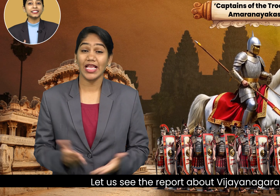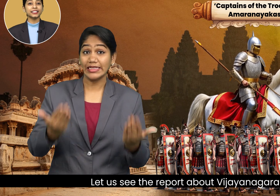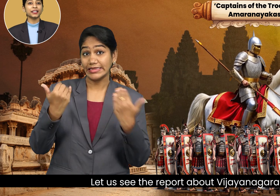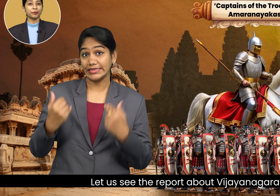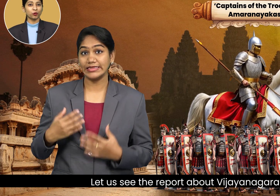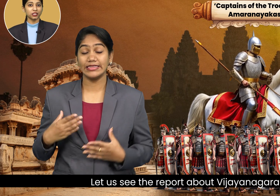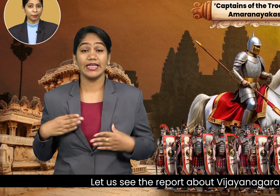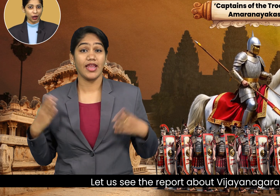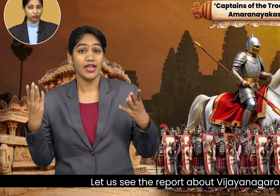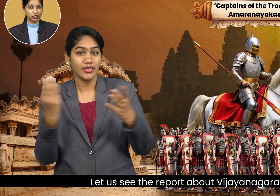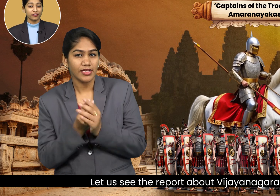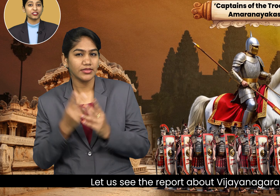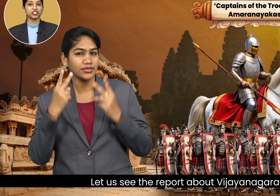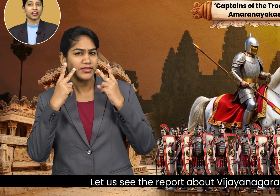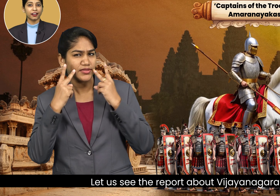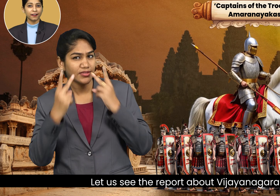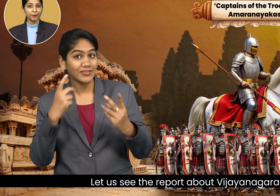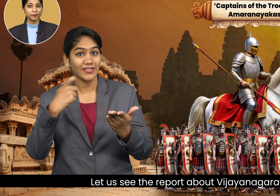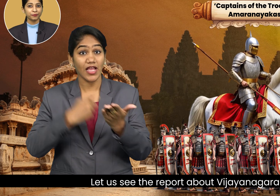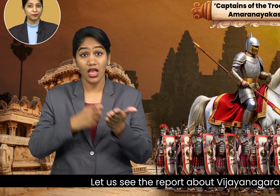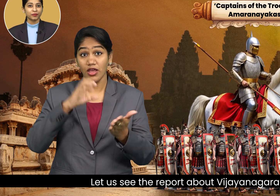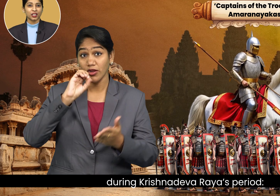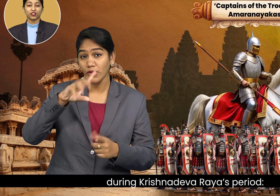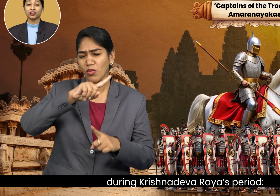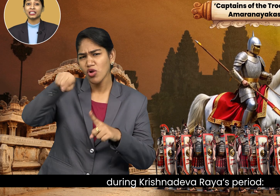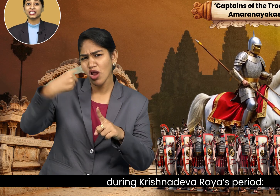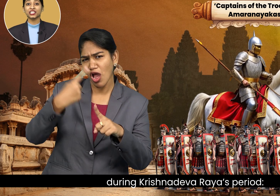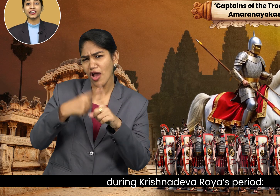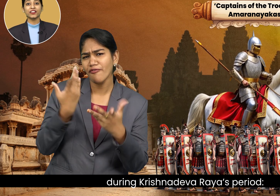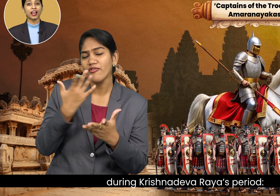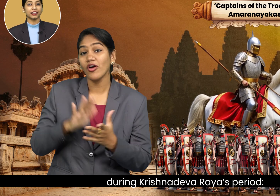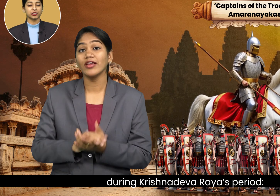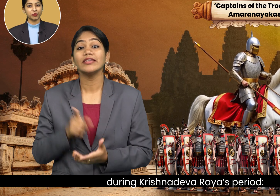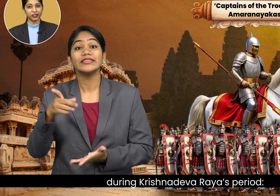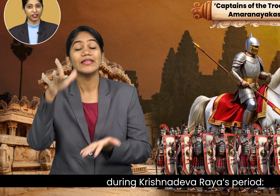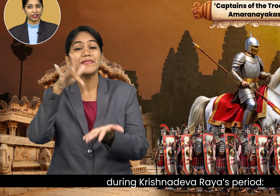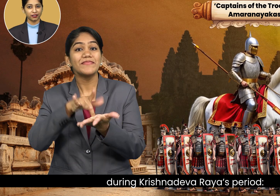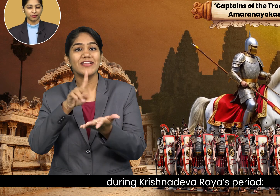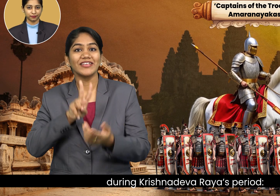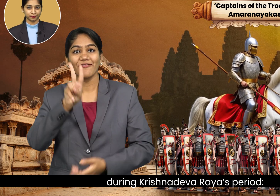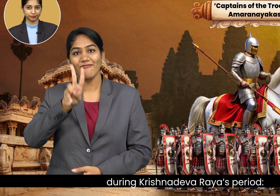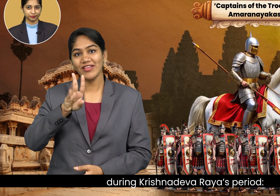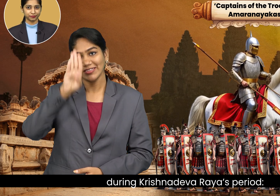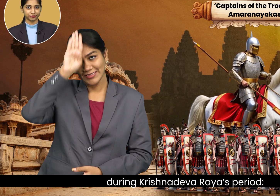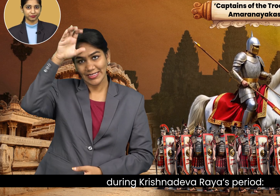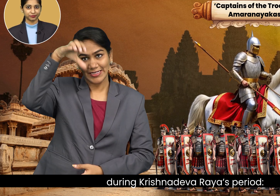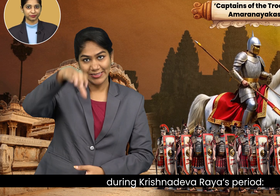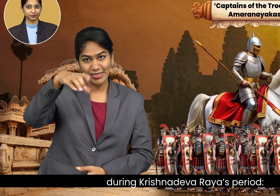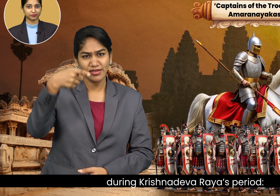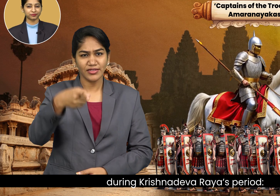Let us see the report about Vijayanagara during Krishnadeva Raya's period.